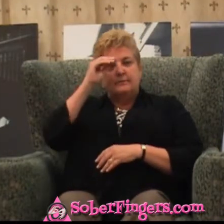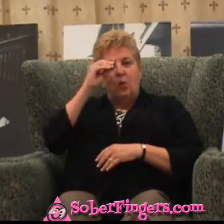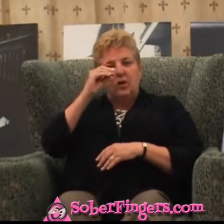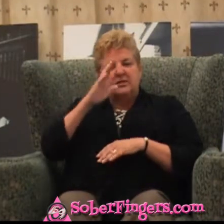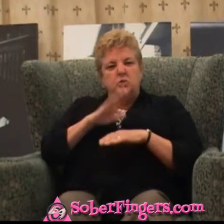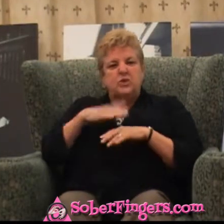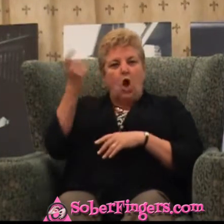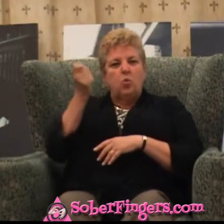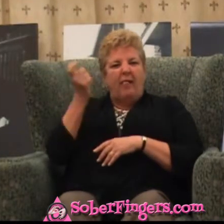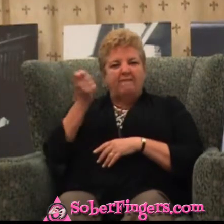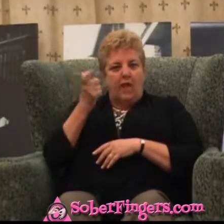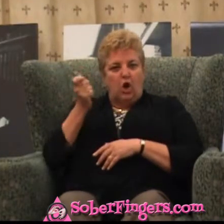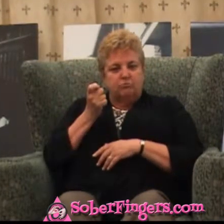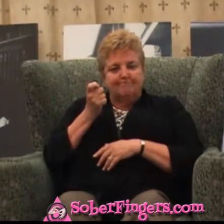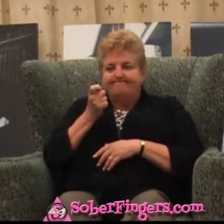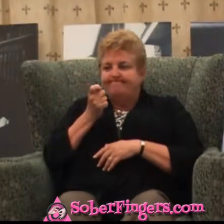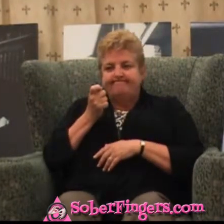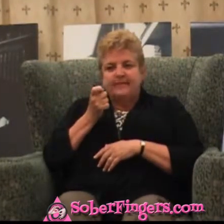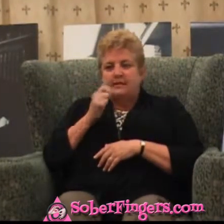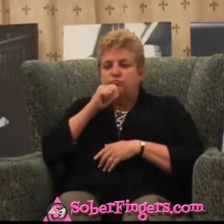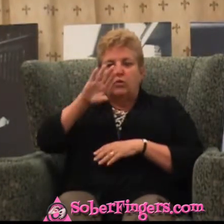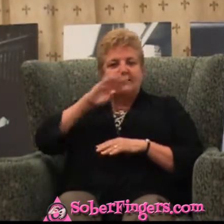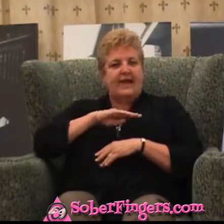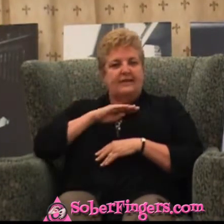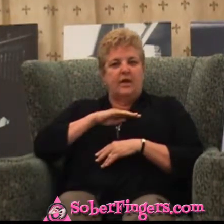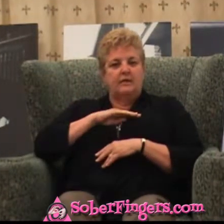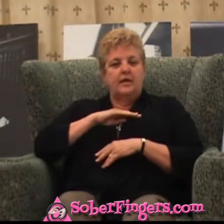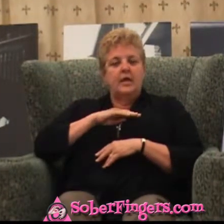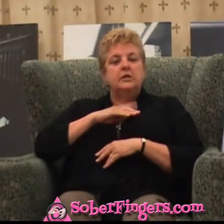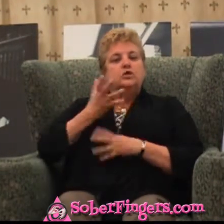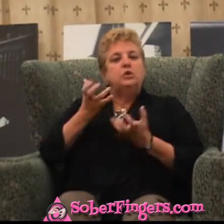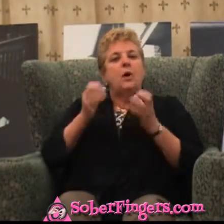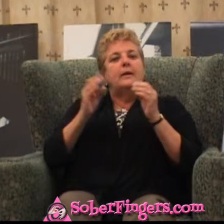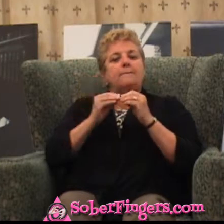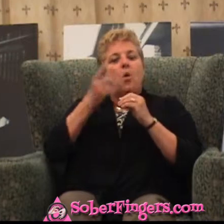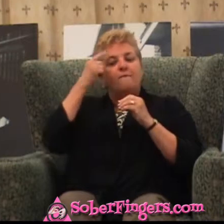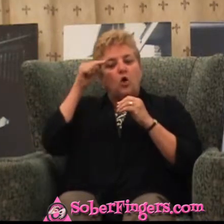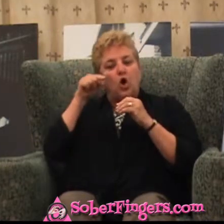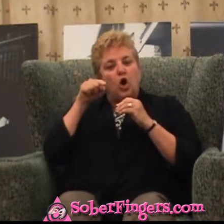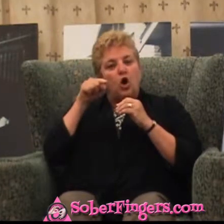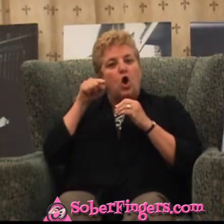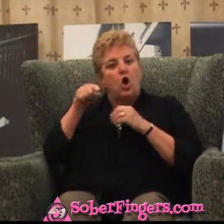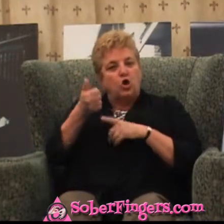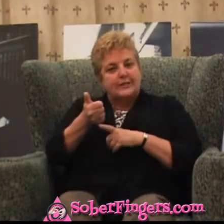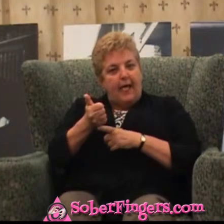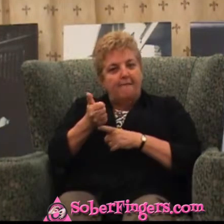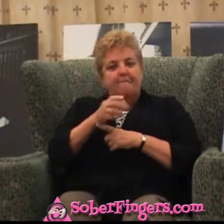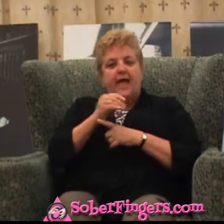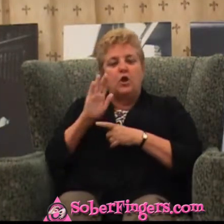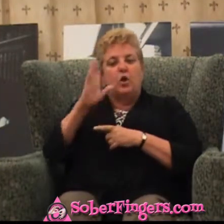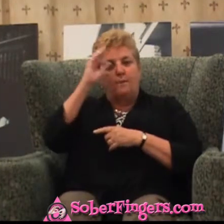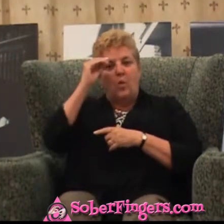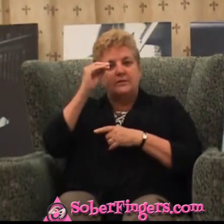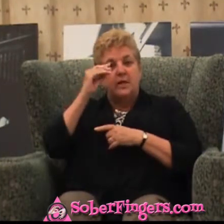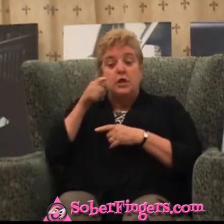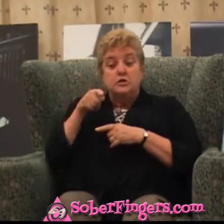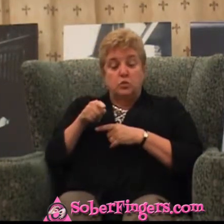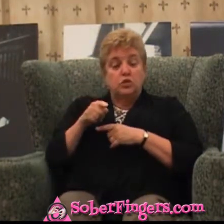she wasn't satisfied with that because she wanted more for her and her boys. So she put herself back through school to get a high